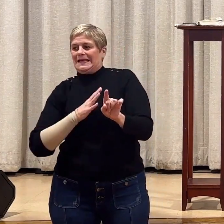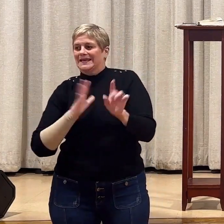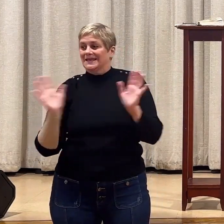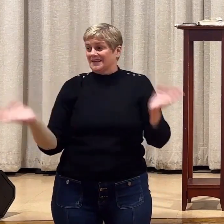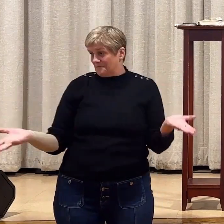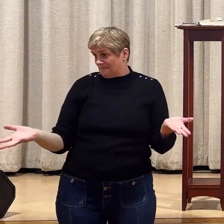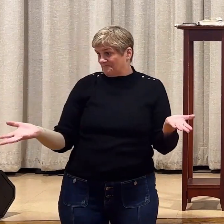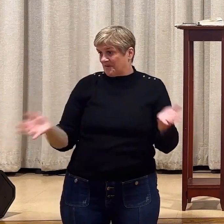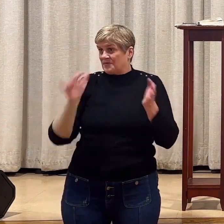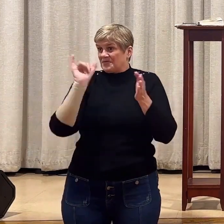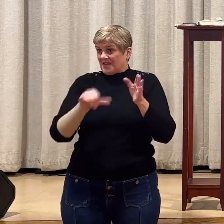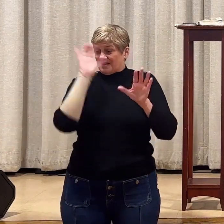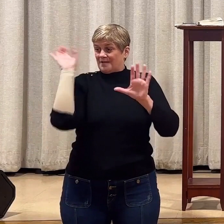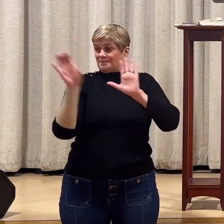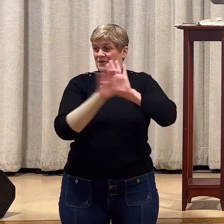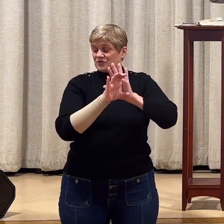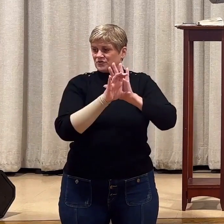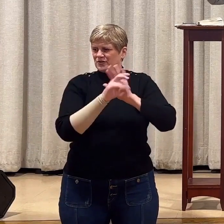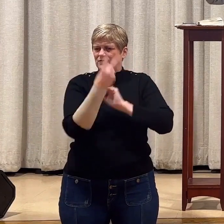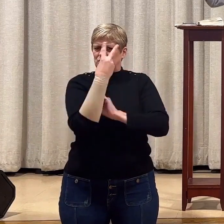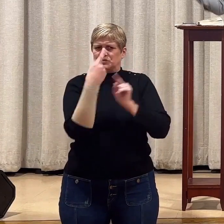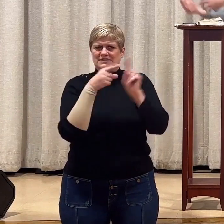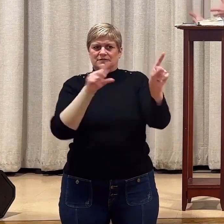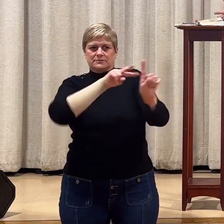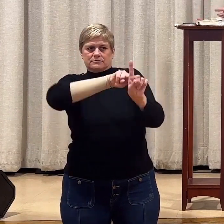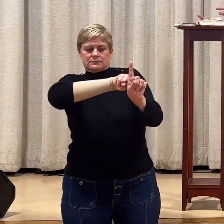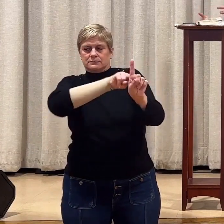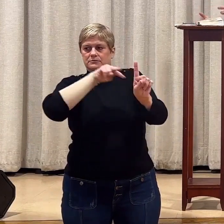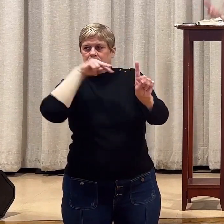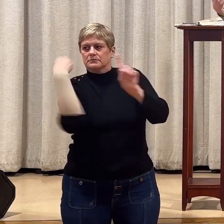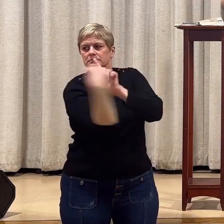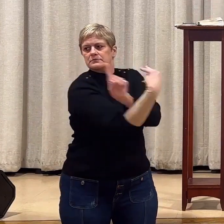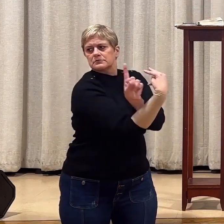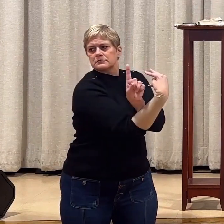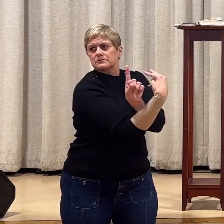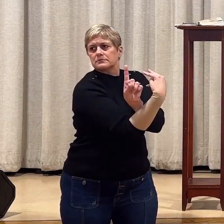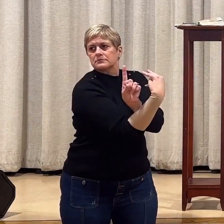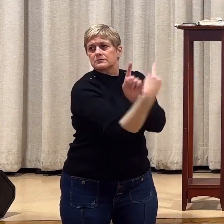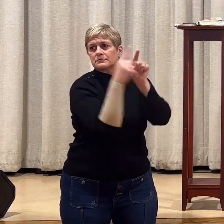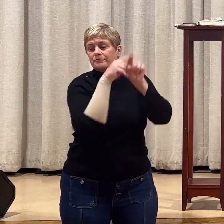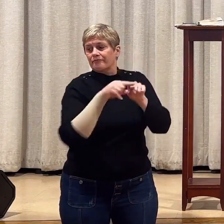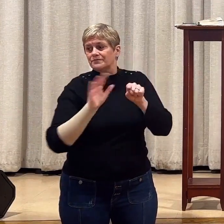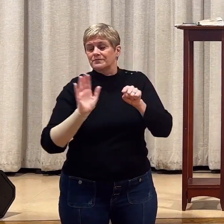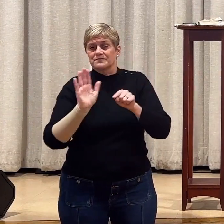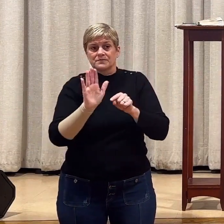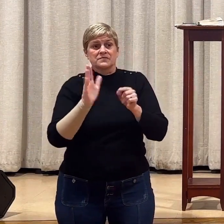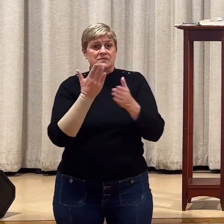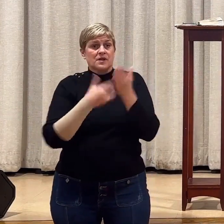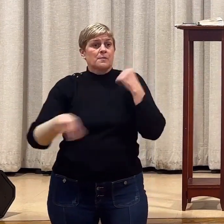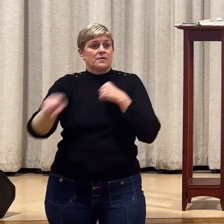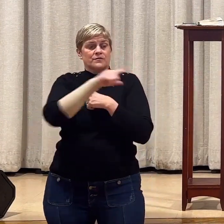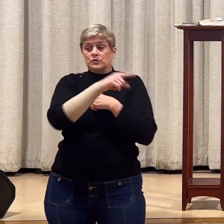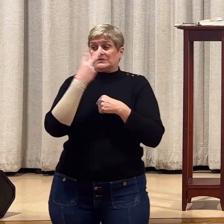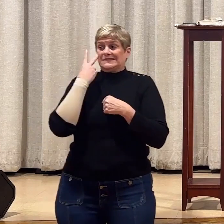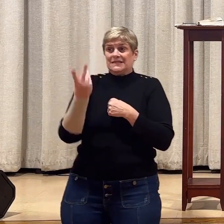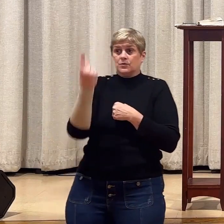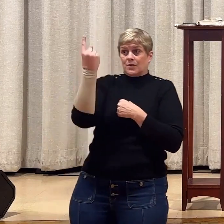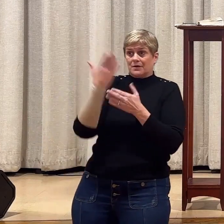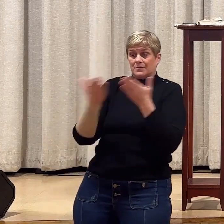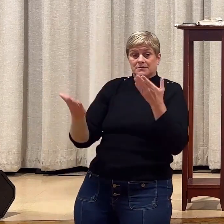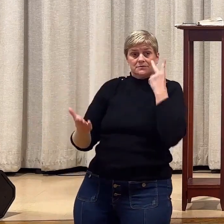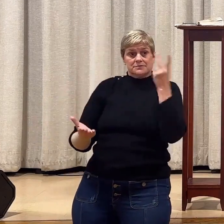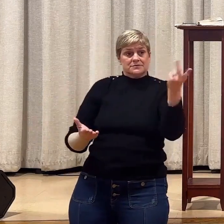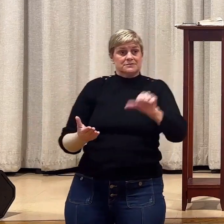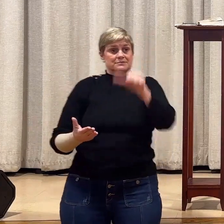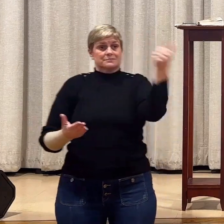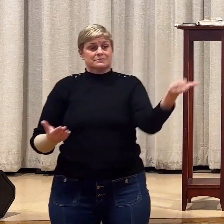So the same picture can be viewed two different ways based on your perspective. Some of us naturally see one thing and some of us naturally see